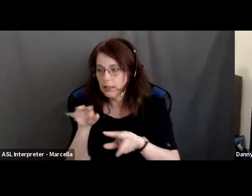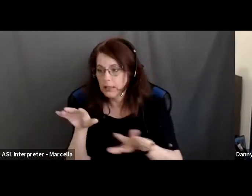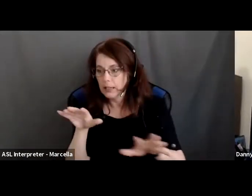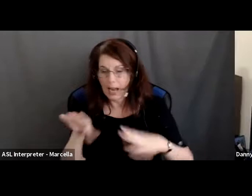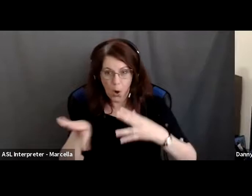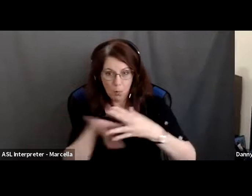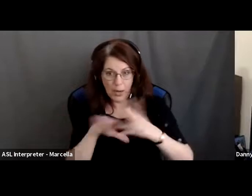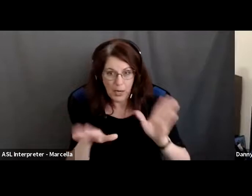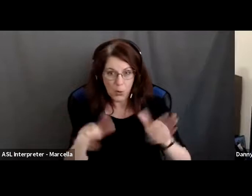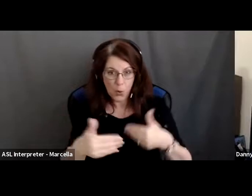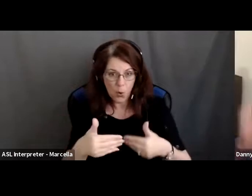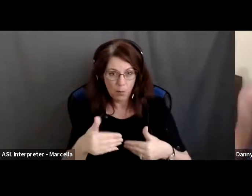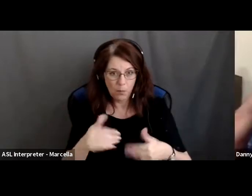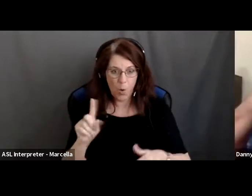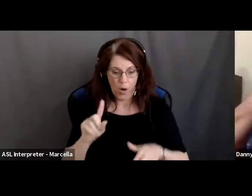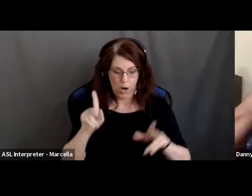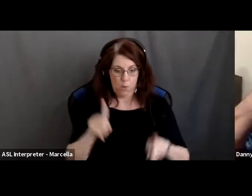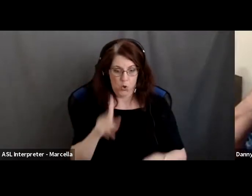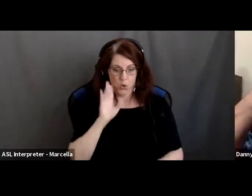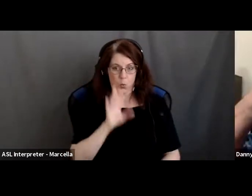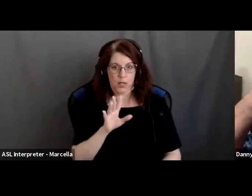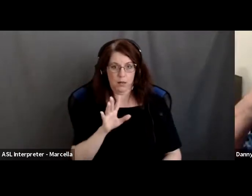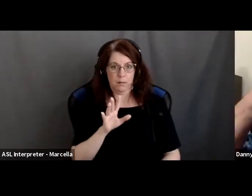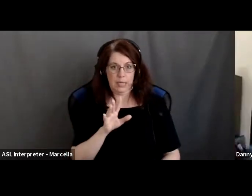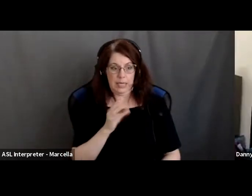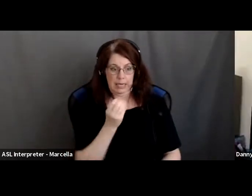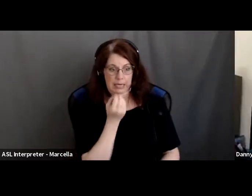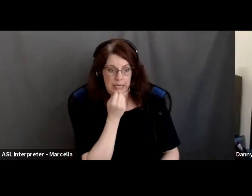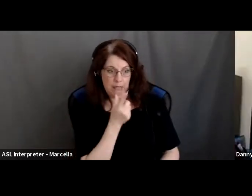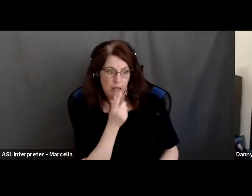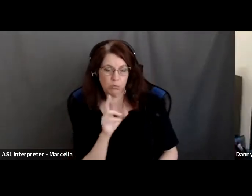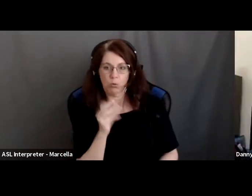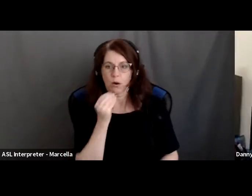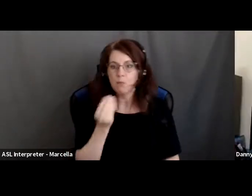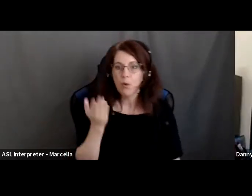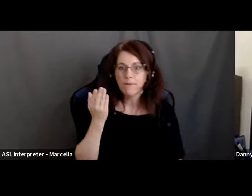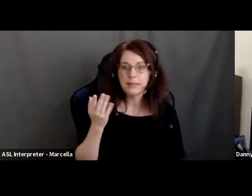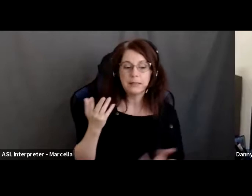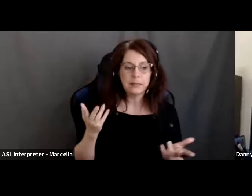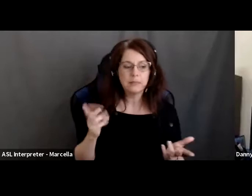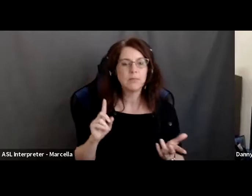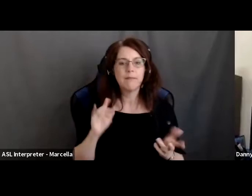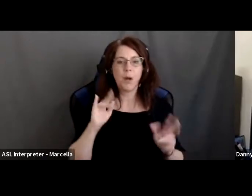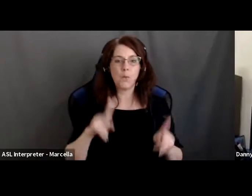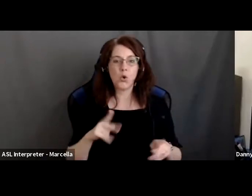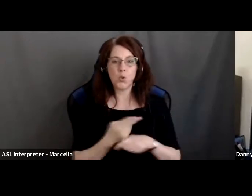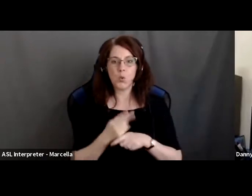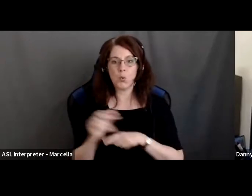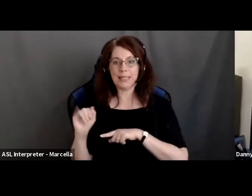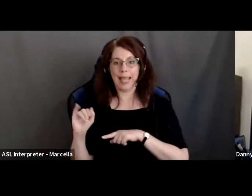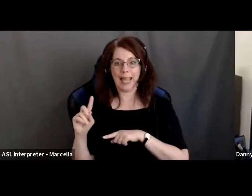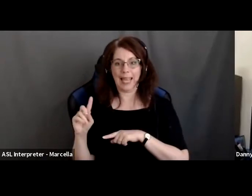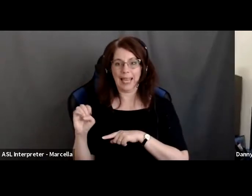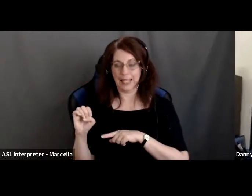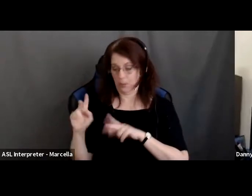break room, looking at where a person is going to be taking their lunch or breakfast. You want to make sure that if a person does use an aid, that there